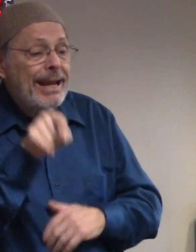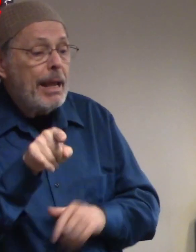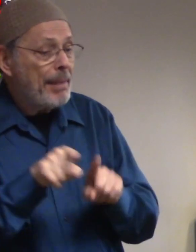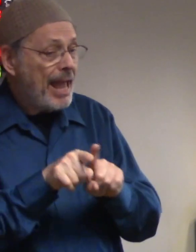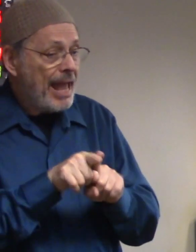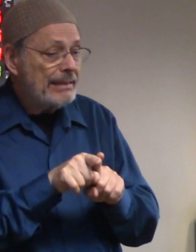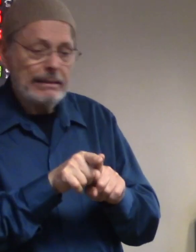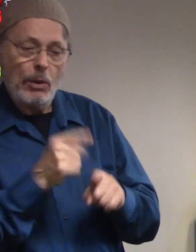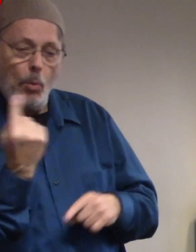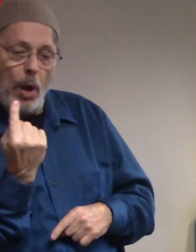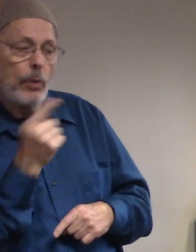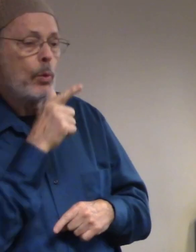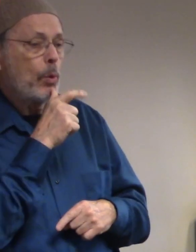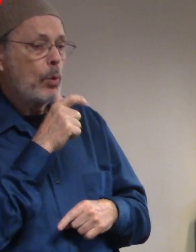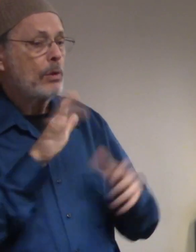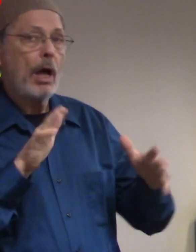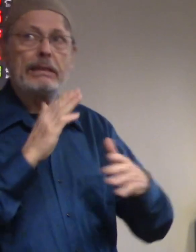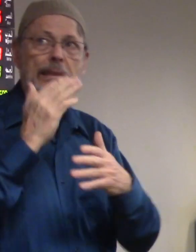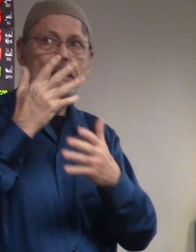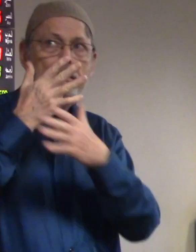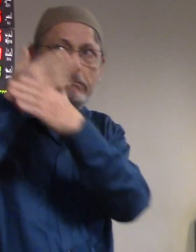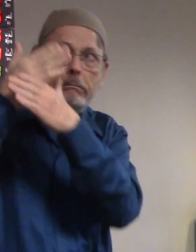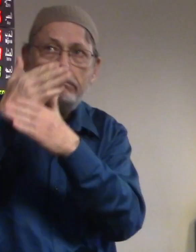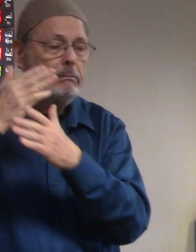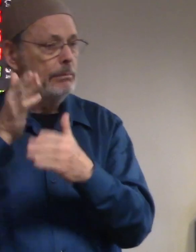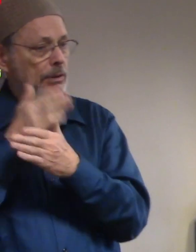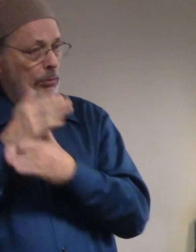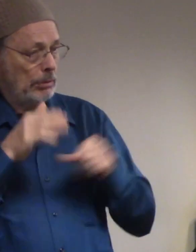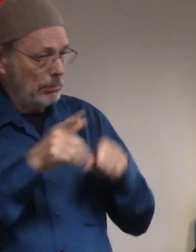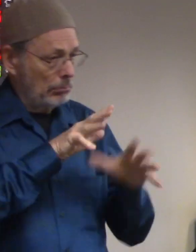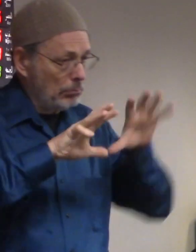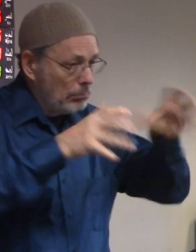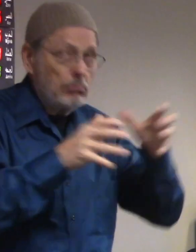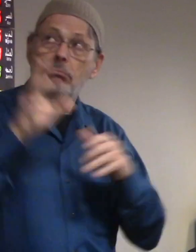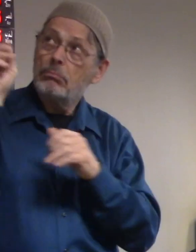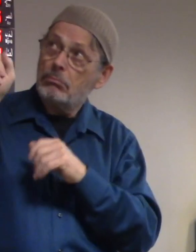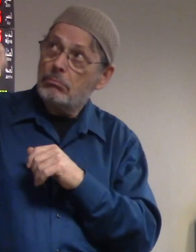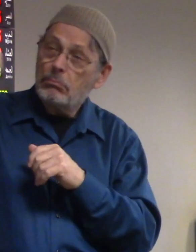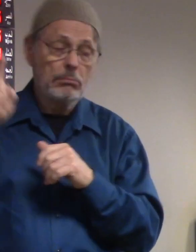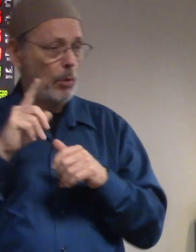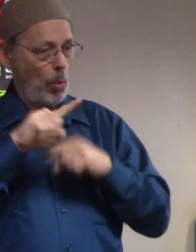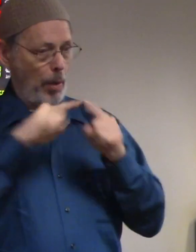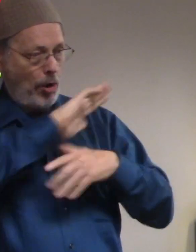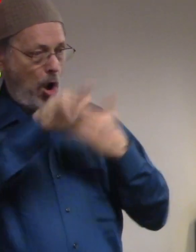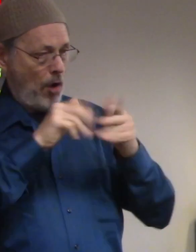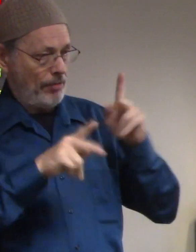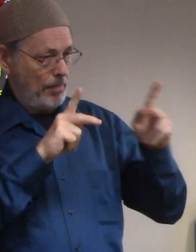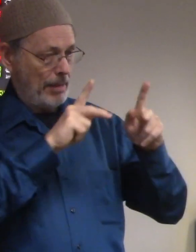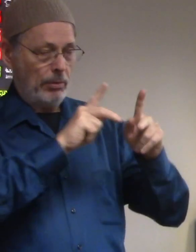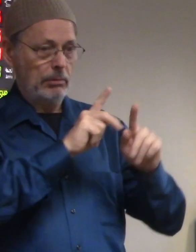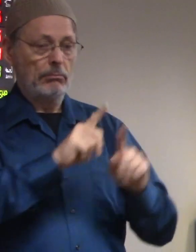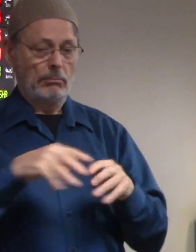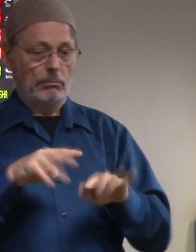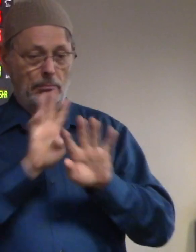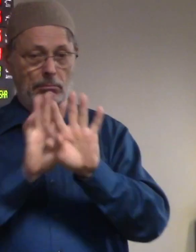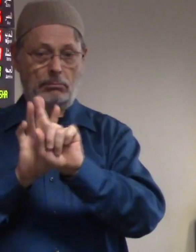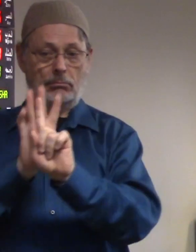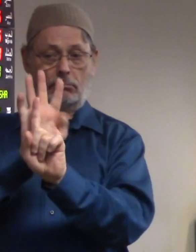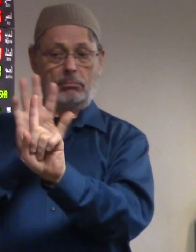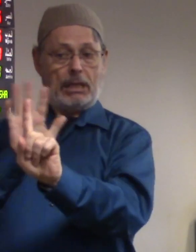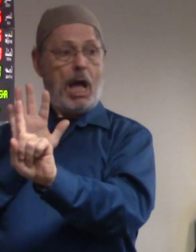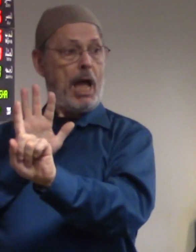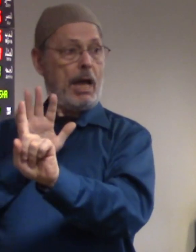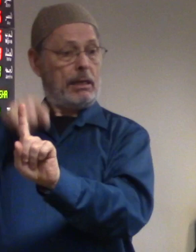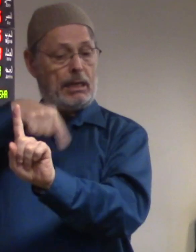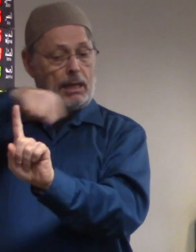mutashaffi', as the one that does the intercession on the day of judgment when all of humanity stands behind him. It is Allah subhanahu wa